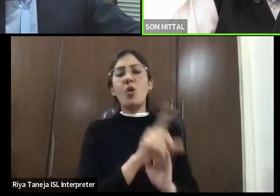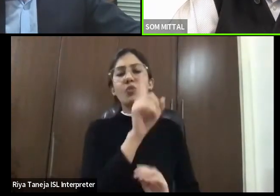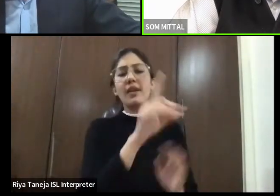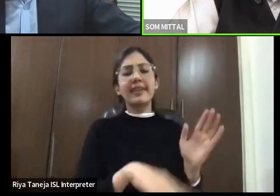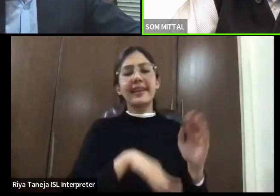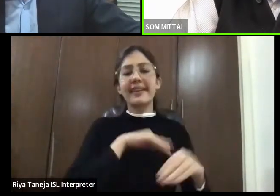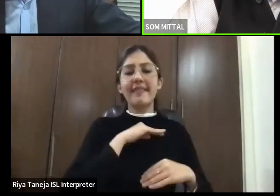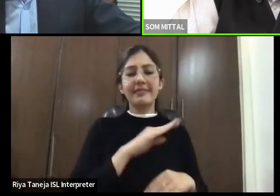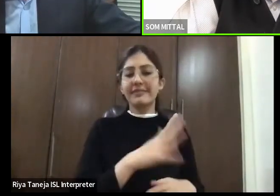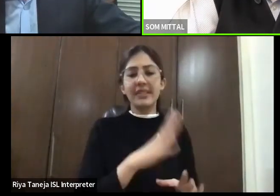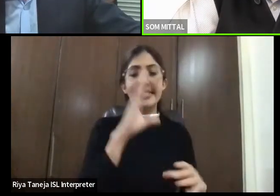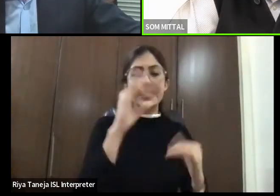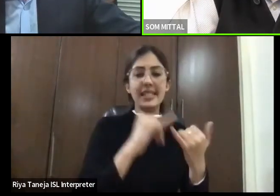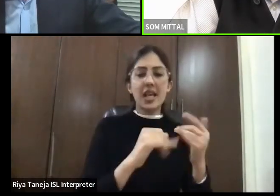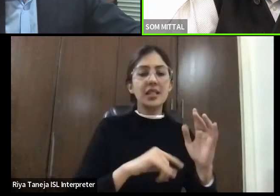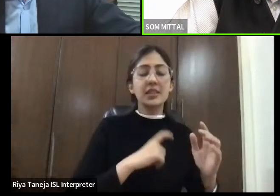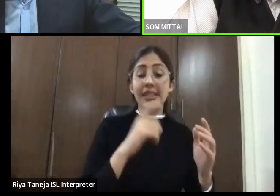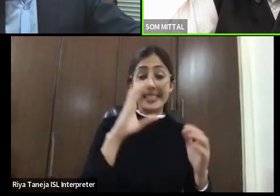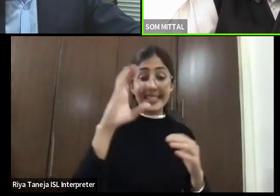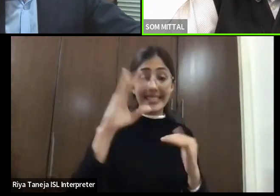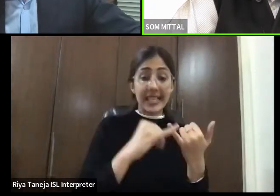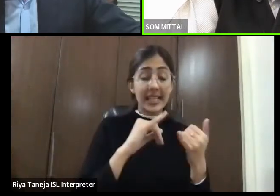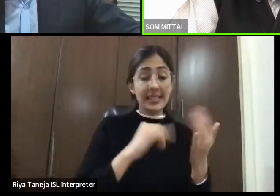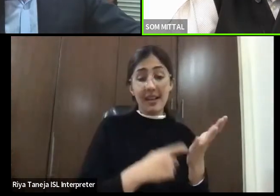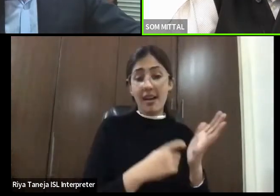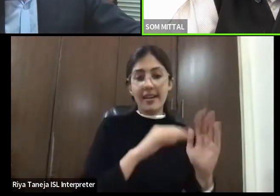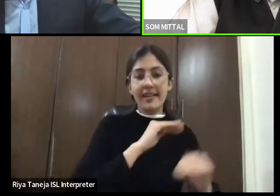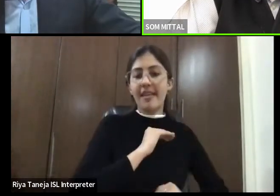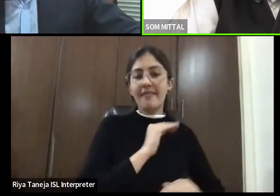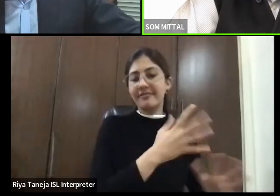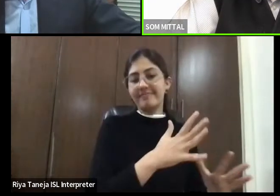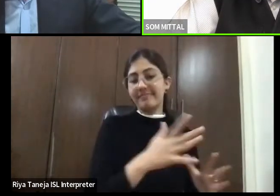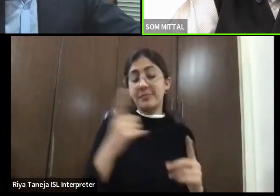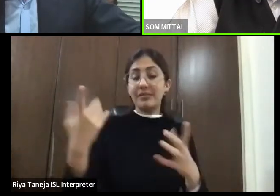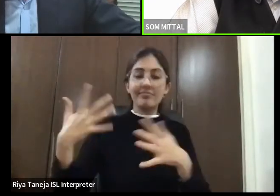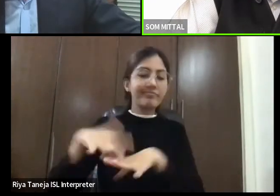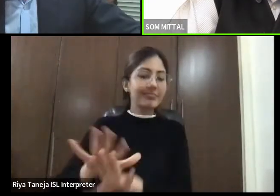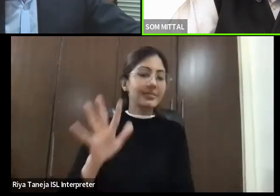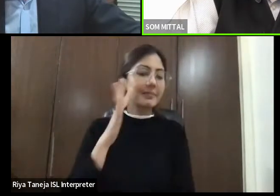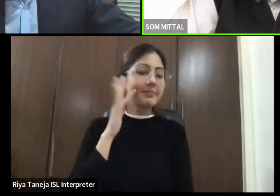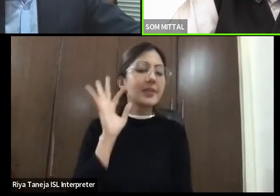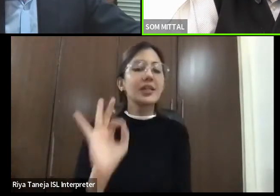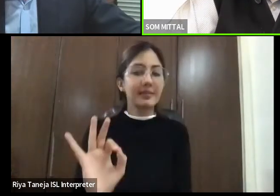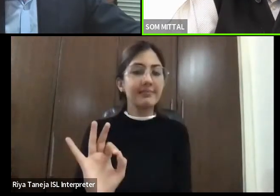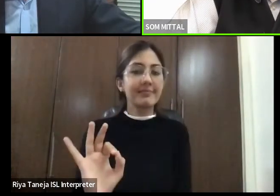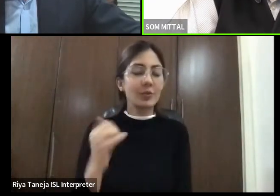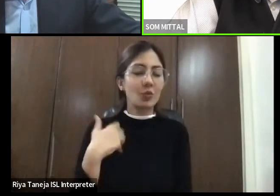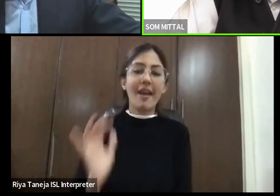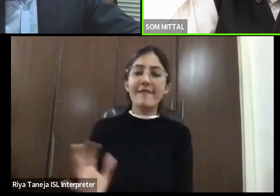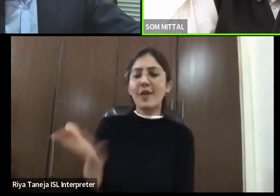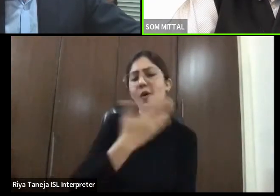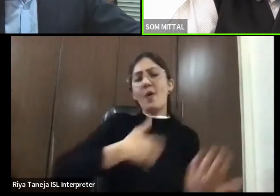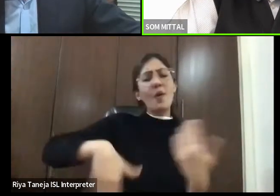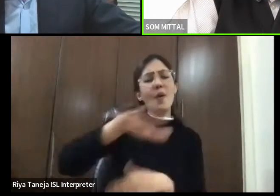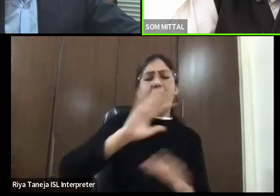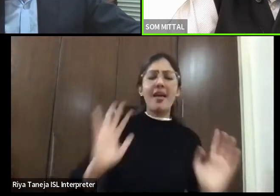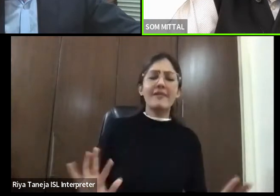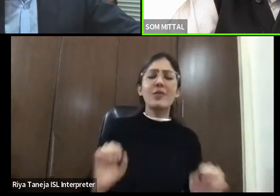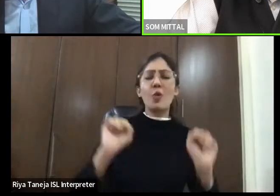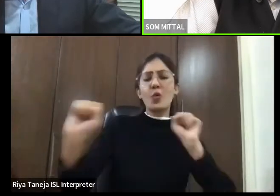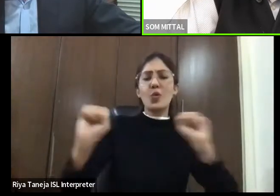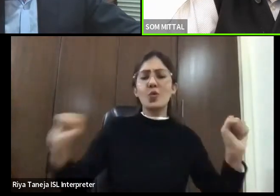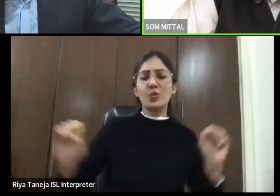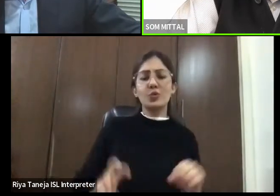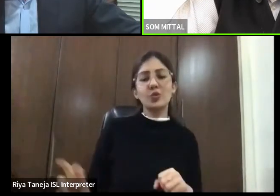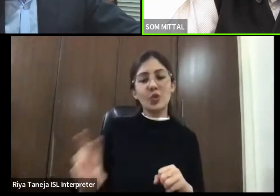not CSR, but it's mainstream is extremely important. And we have a journey, long journey, but we will keep